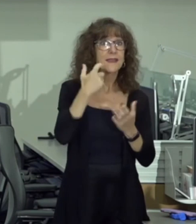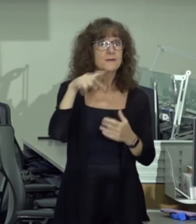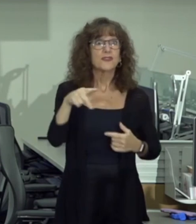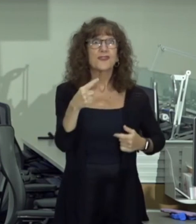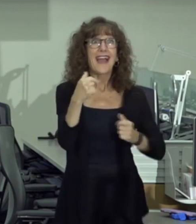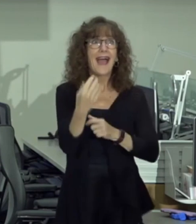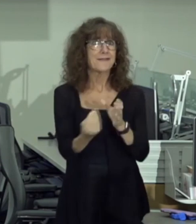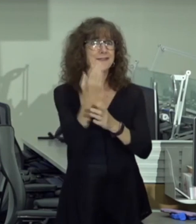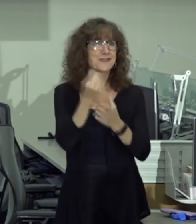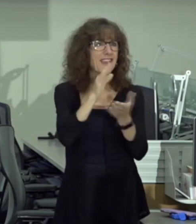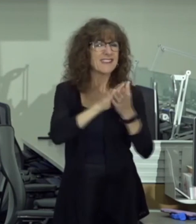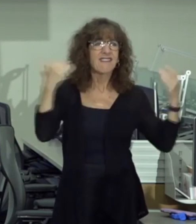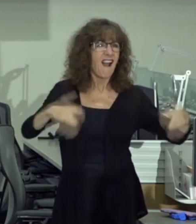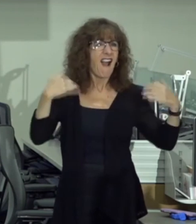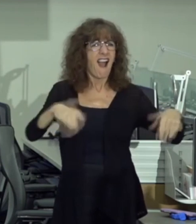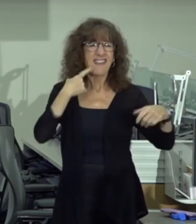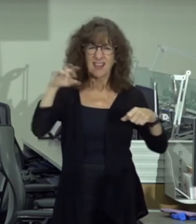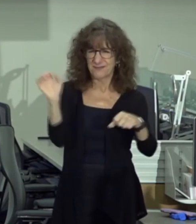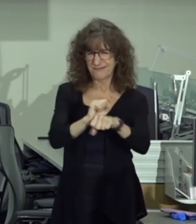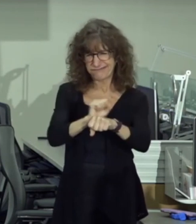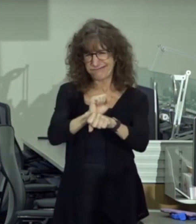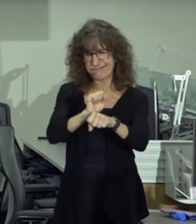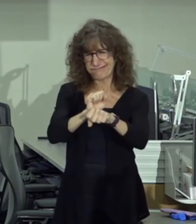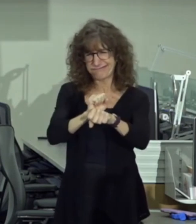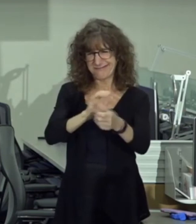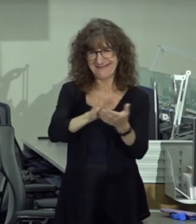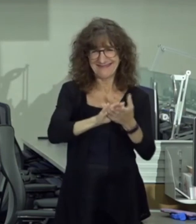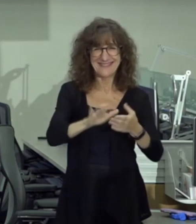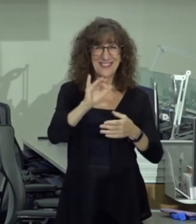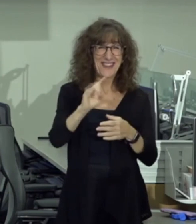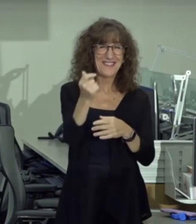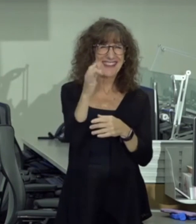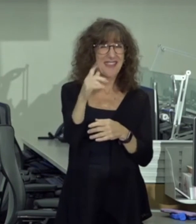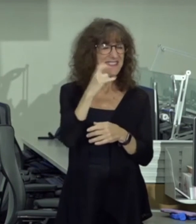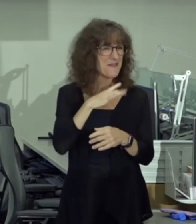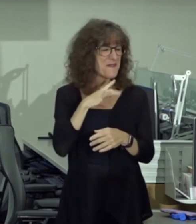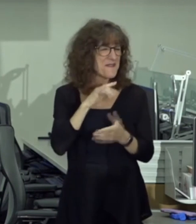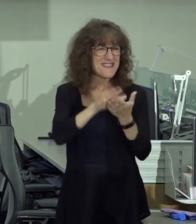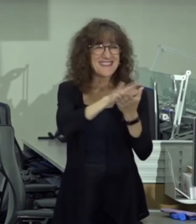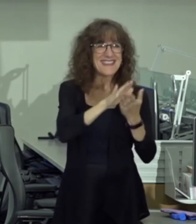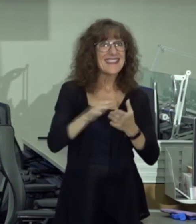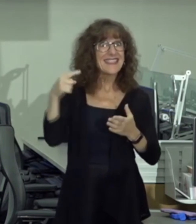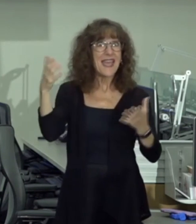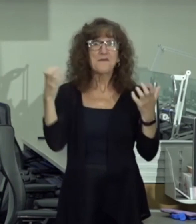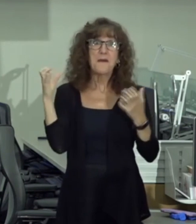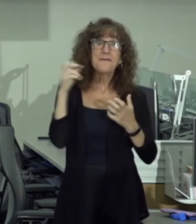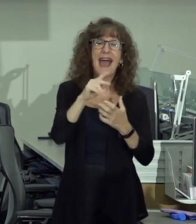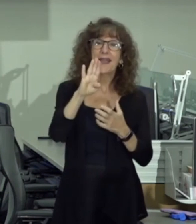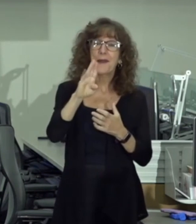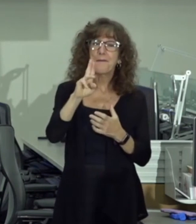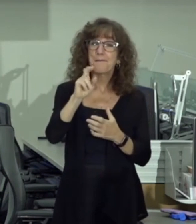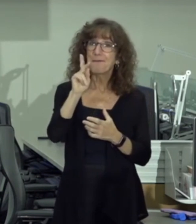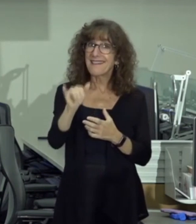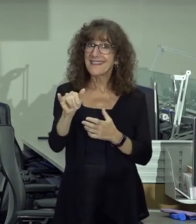spring clean like nobody's business during COVID-19. And because of that excellent spring cleaning, they have wanted the return of the bulky